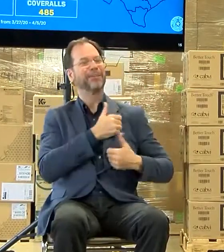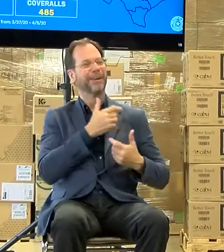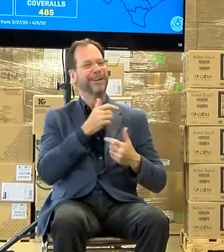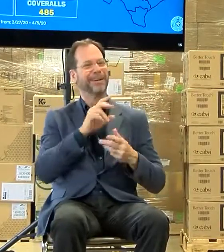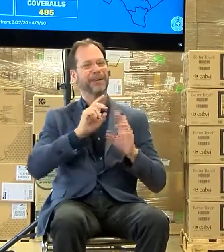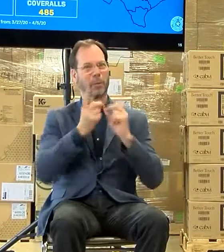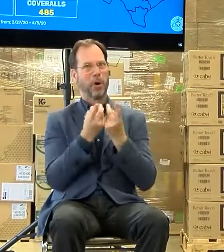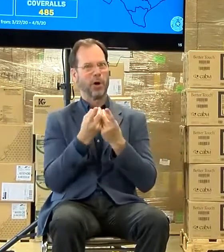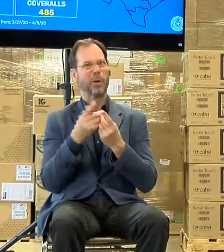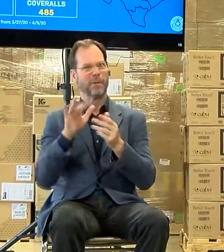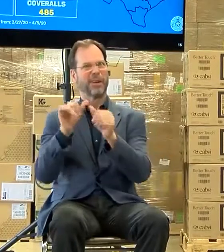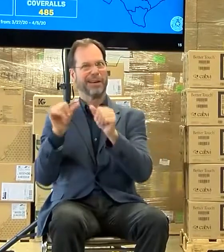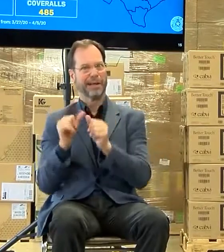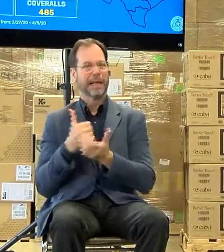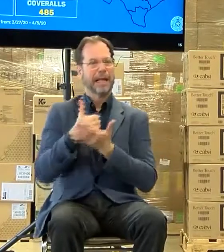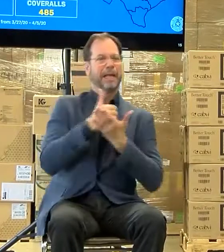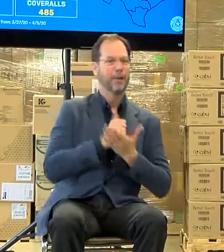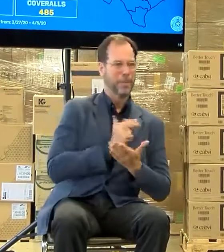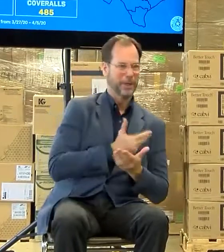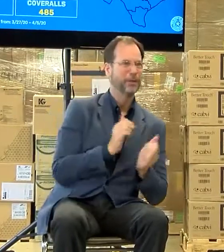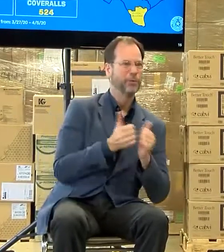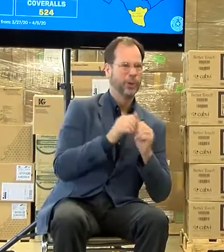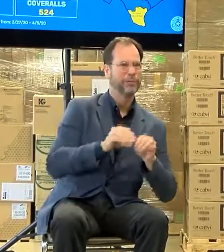armories. Next slide.